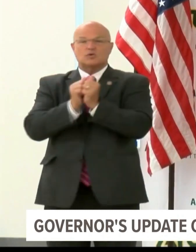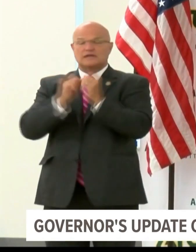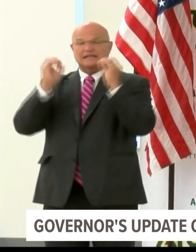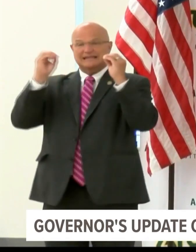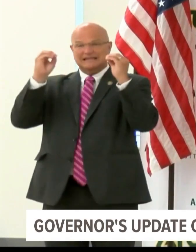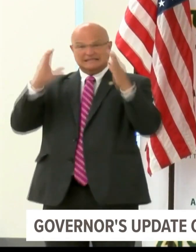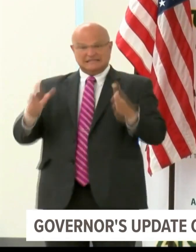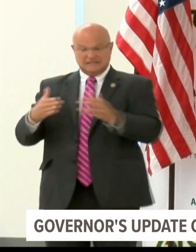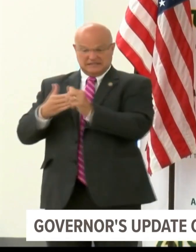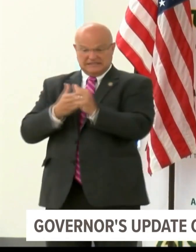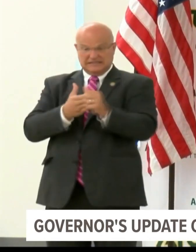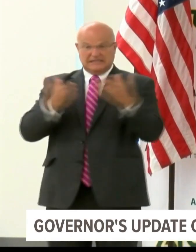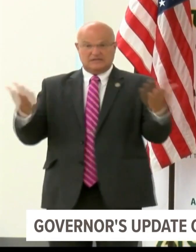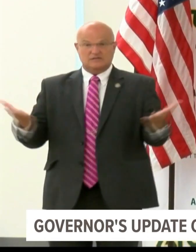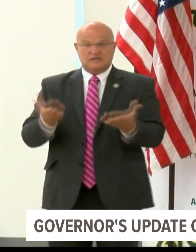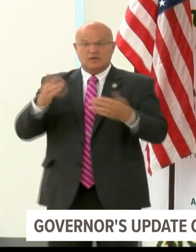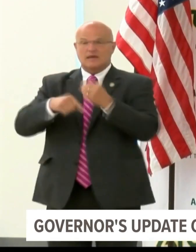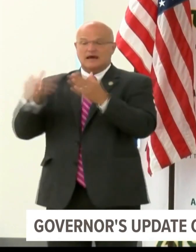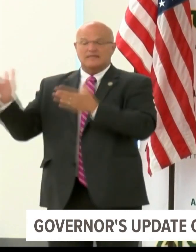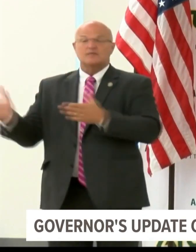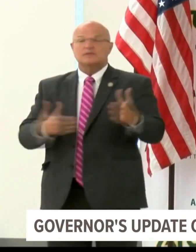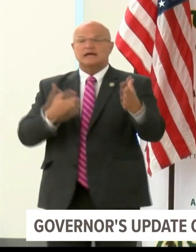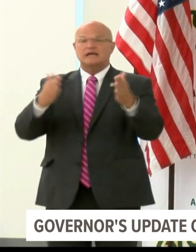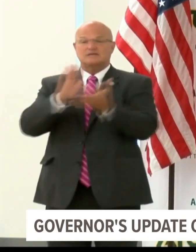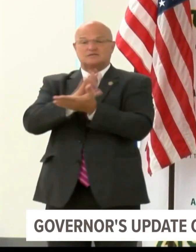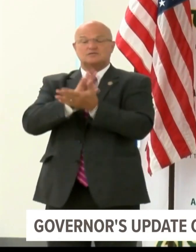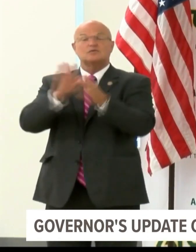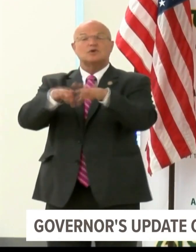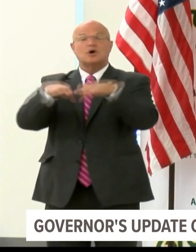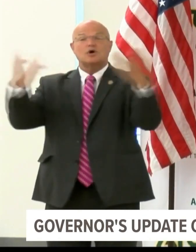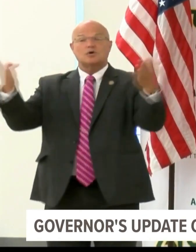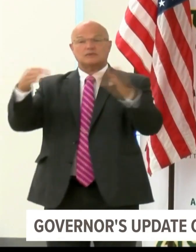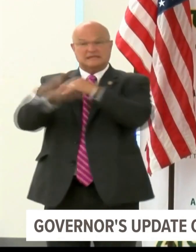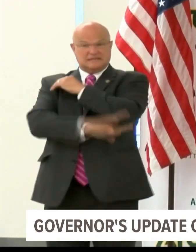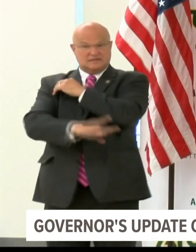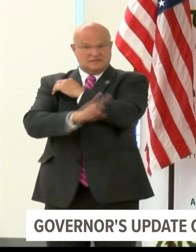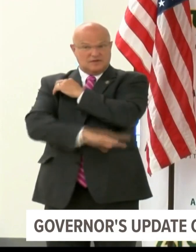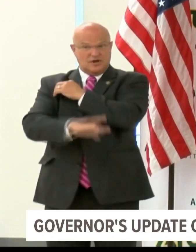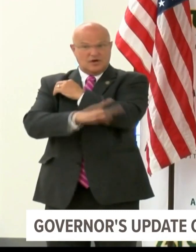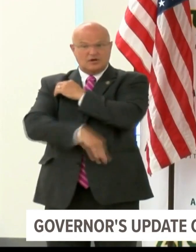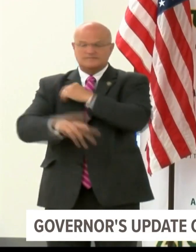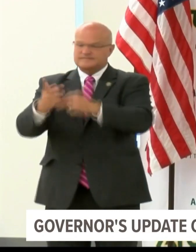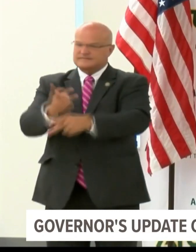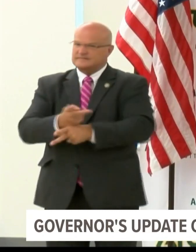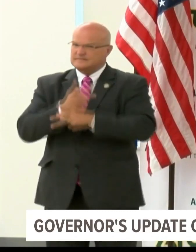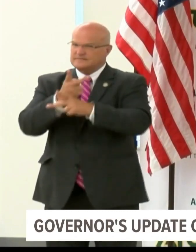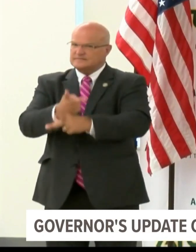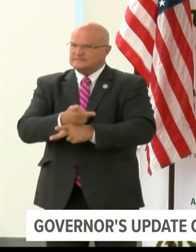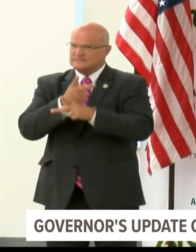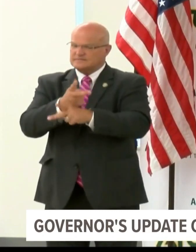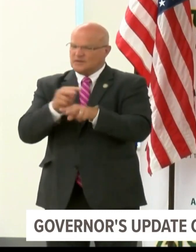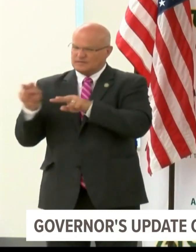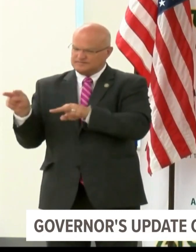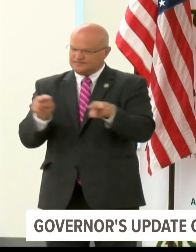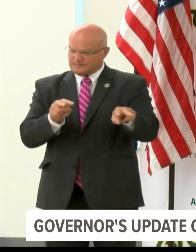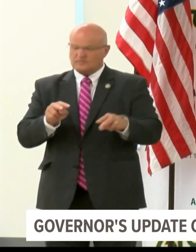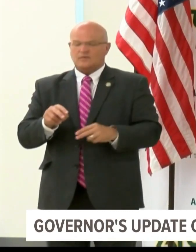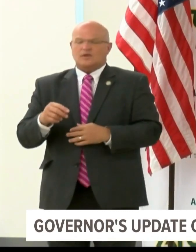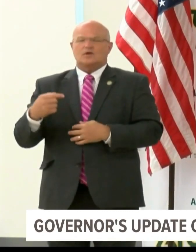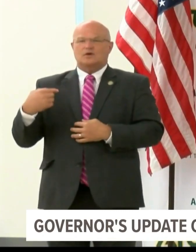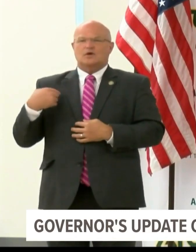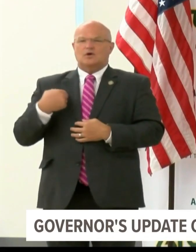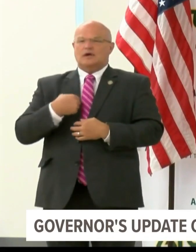here about the plans for opening school this year, the precautions that have been taken. We